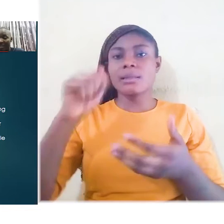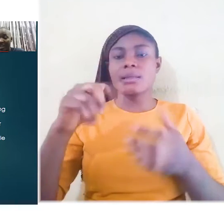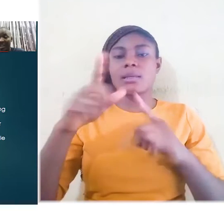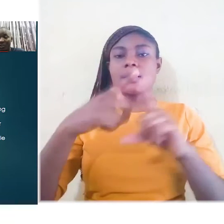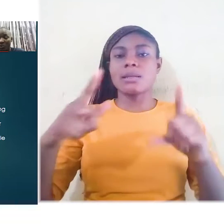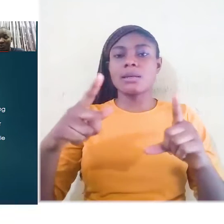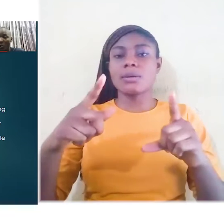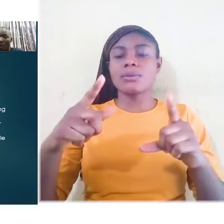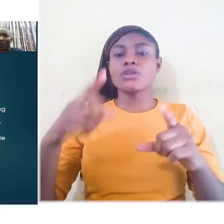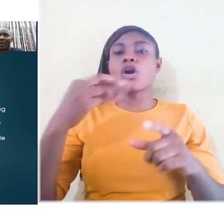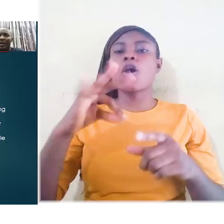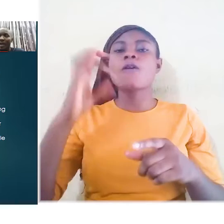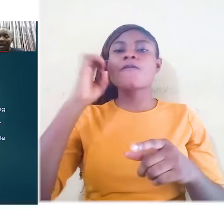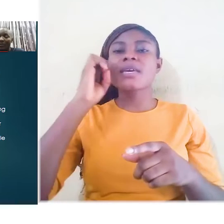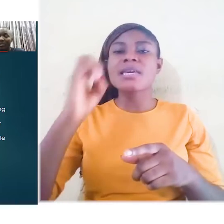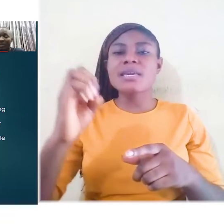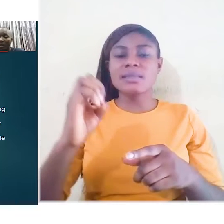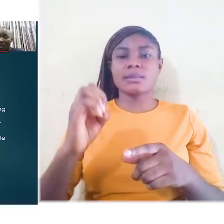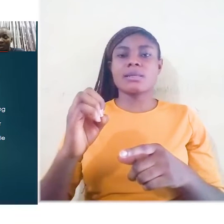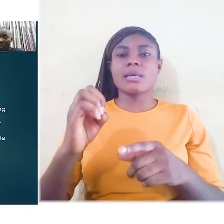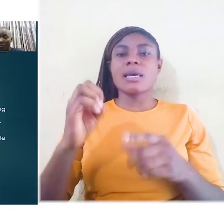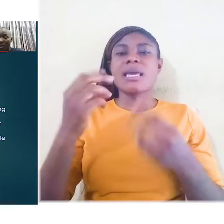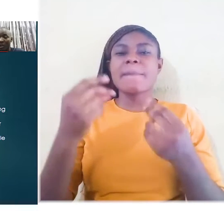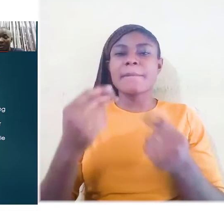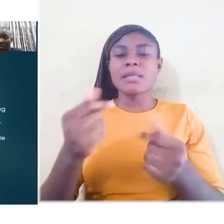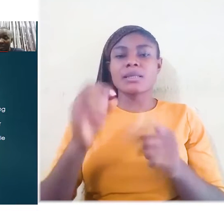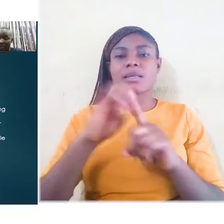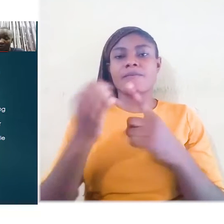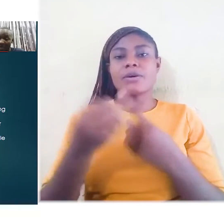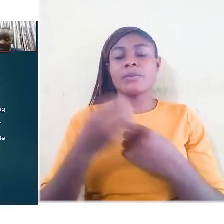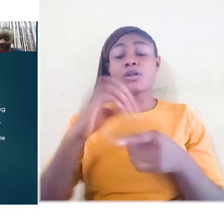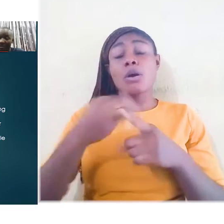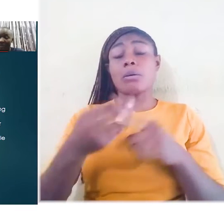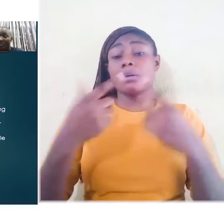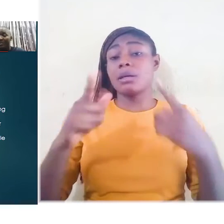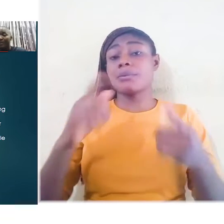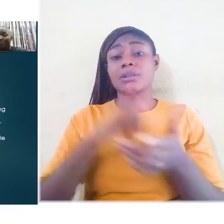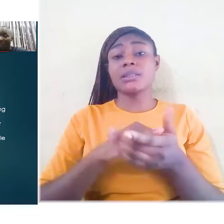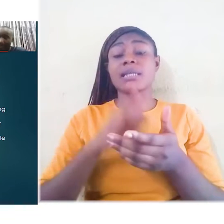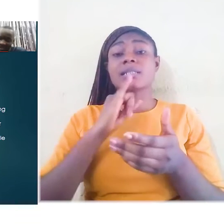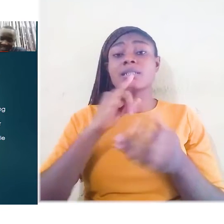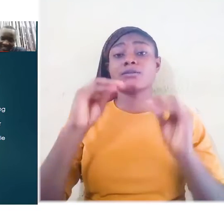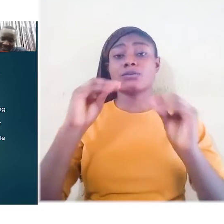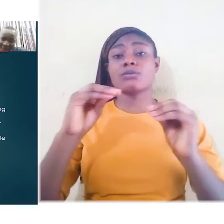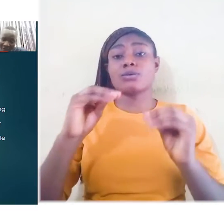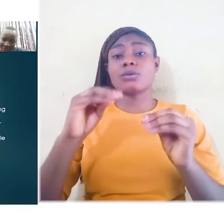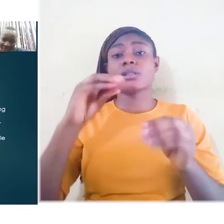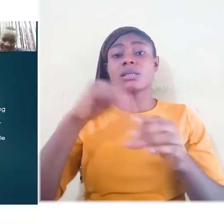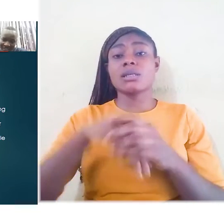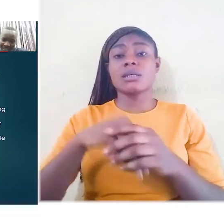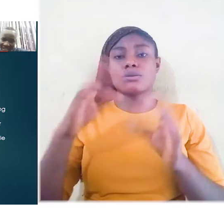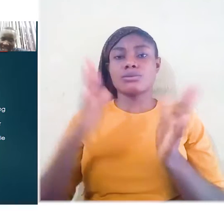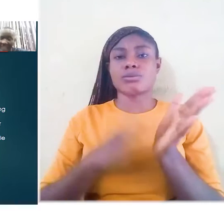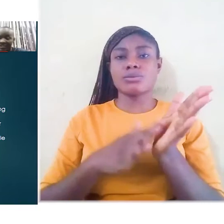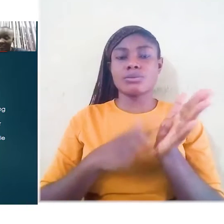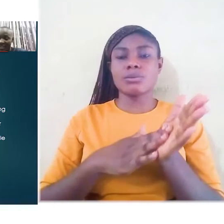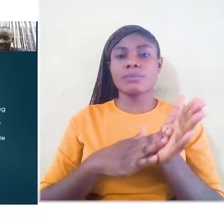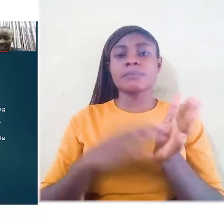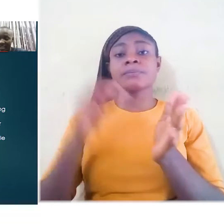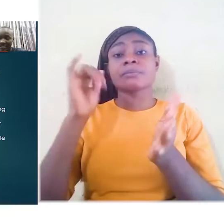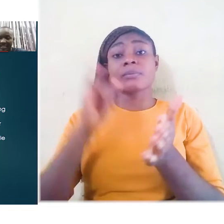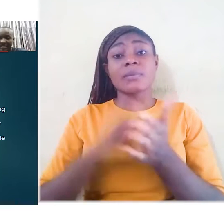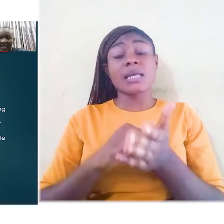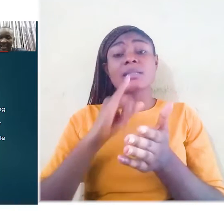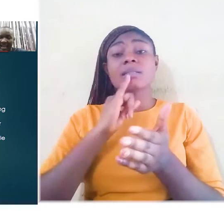environment in school, or the language he is being taught in should be the language of his immediate environment. That's not